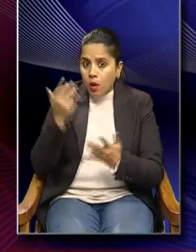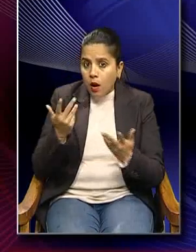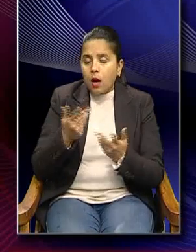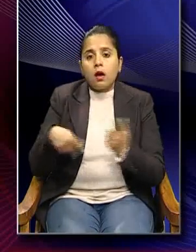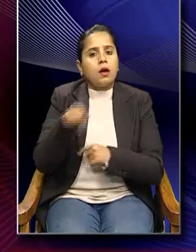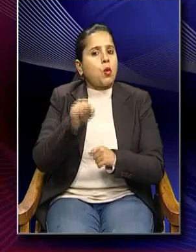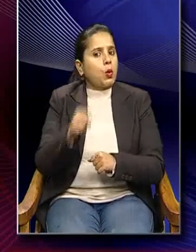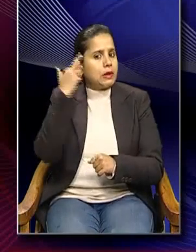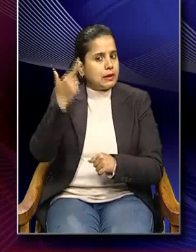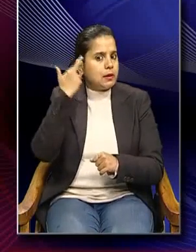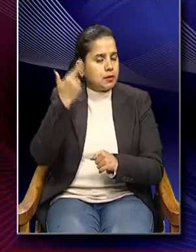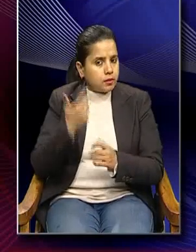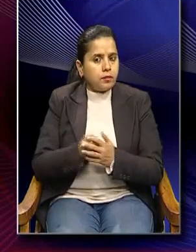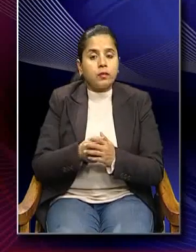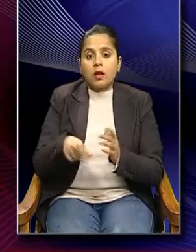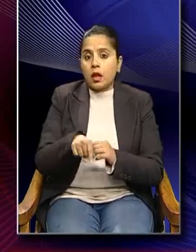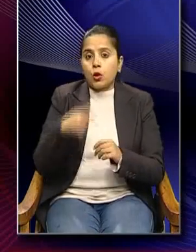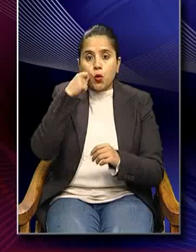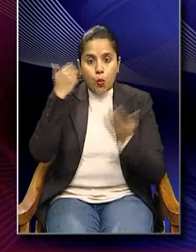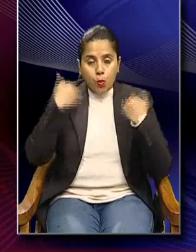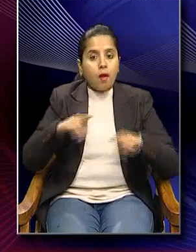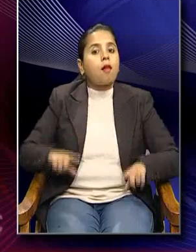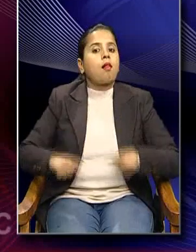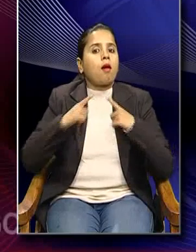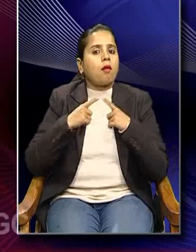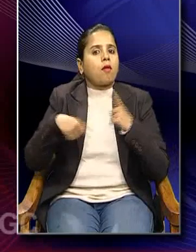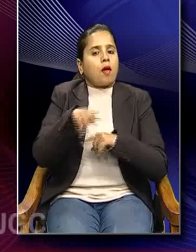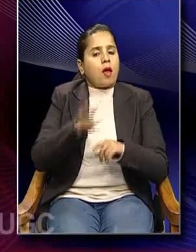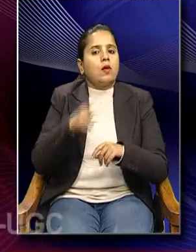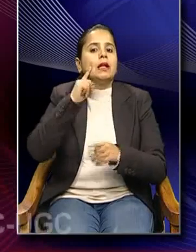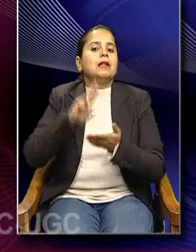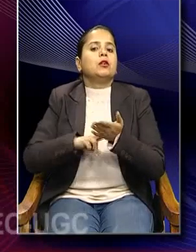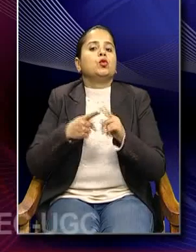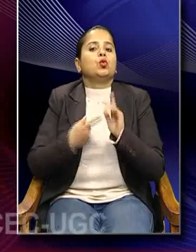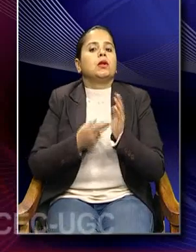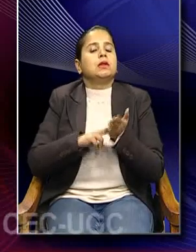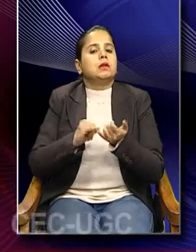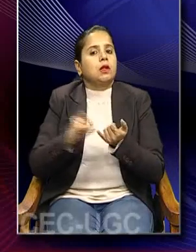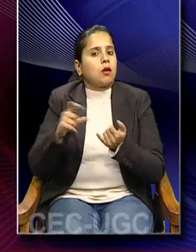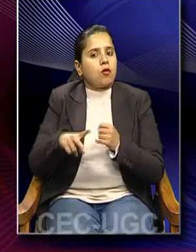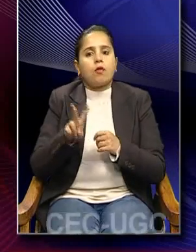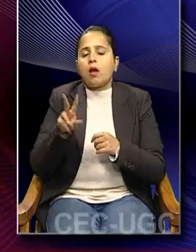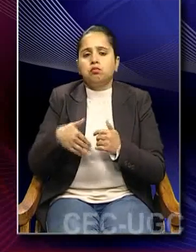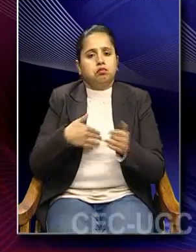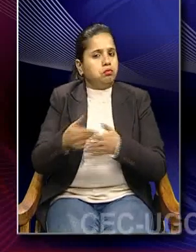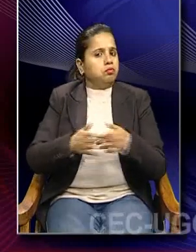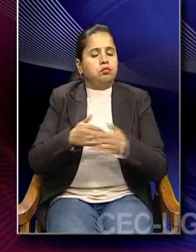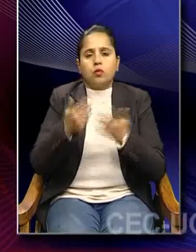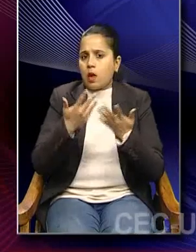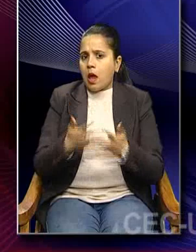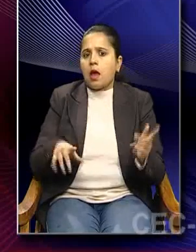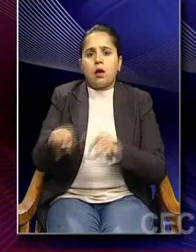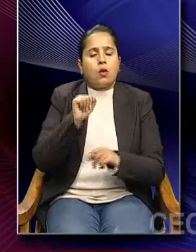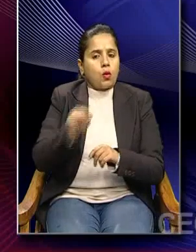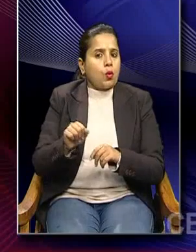this reason. So human life has intrinsic value regardless of any